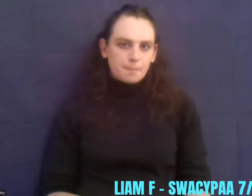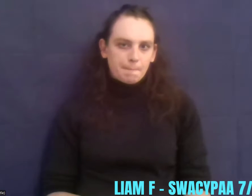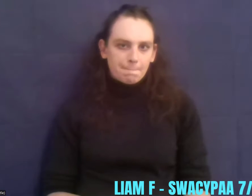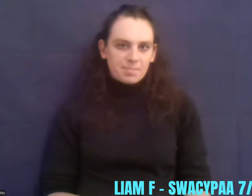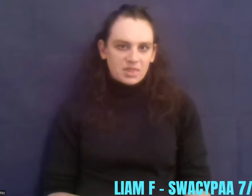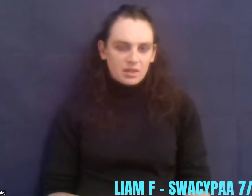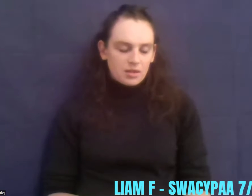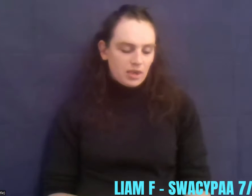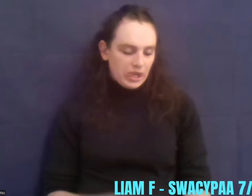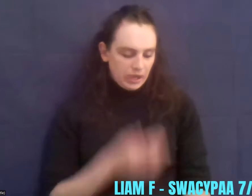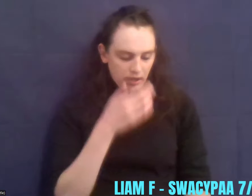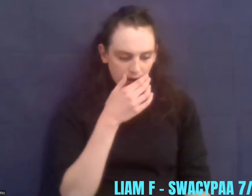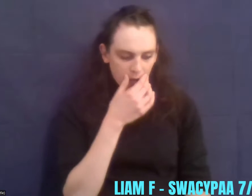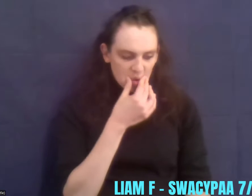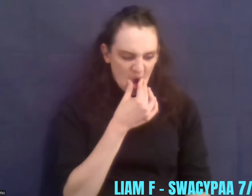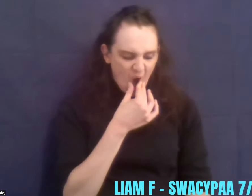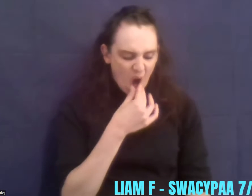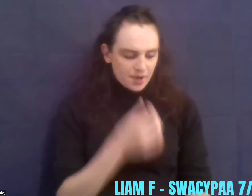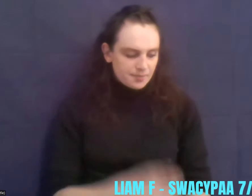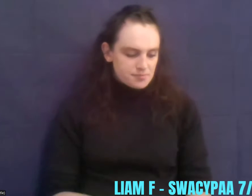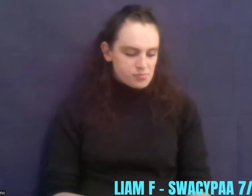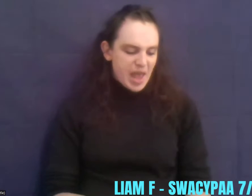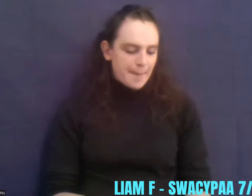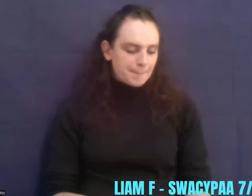I think that is just so